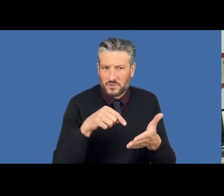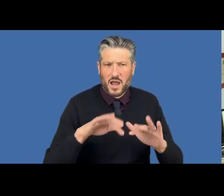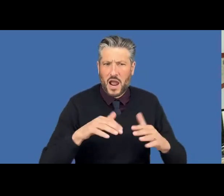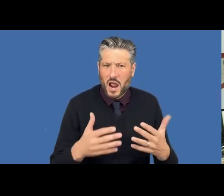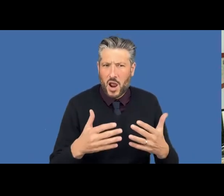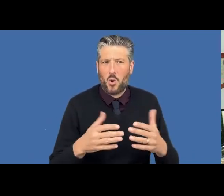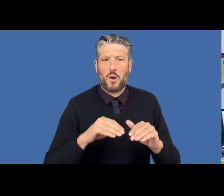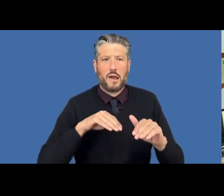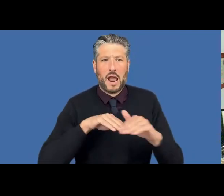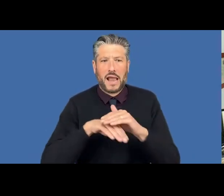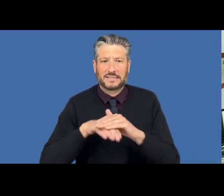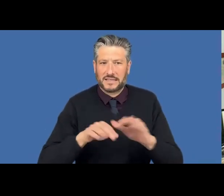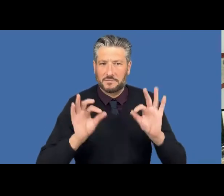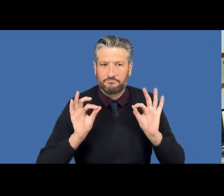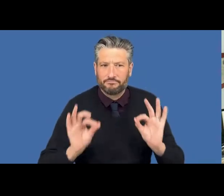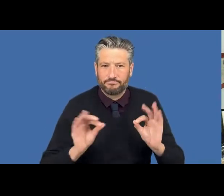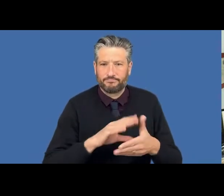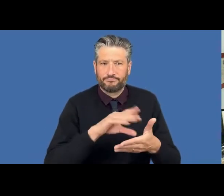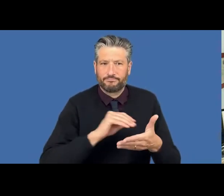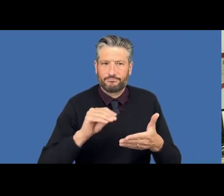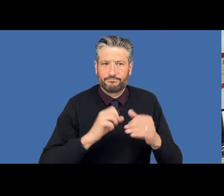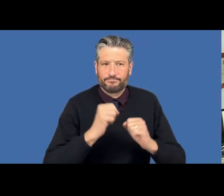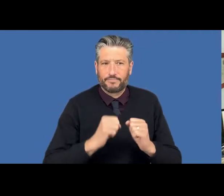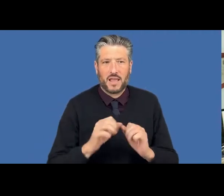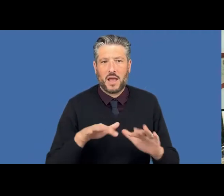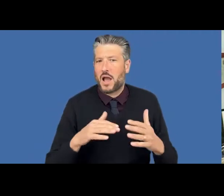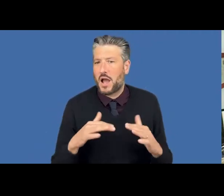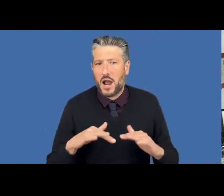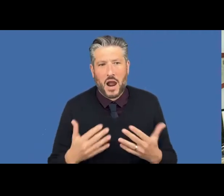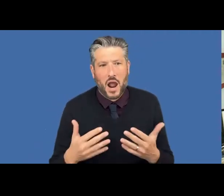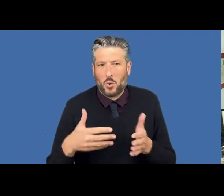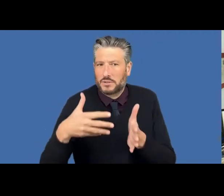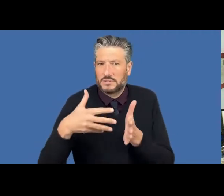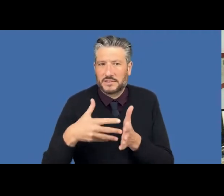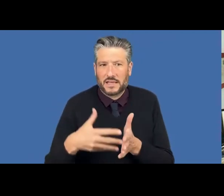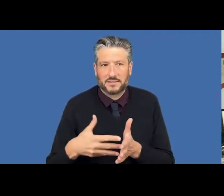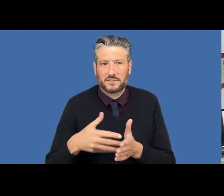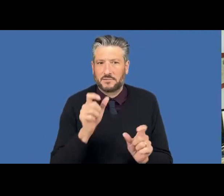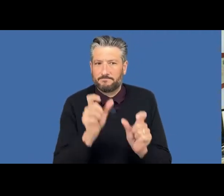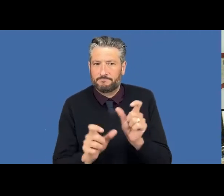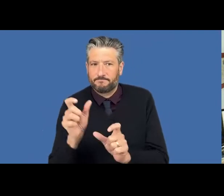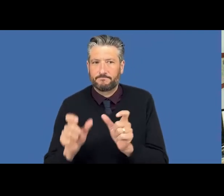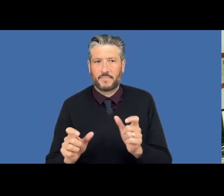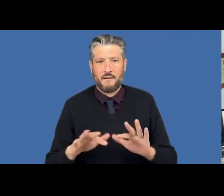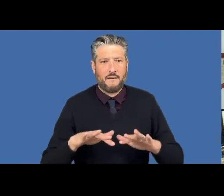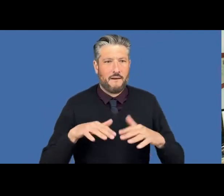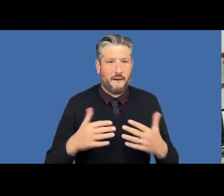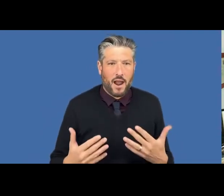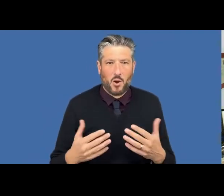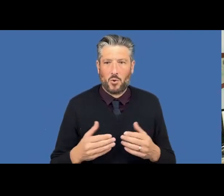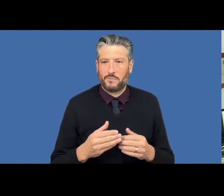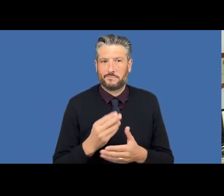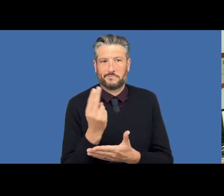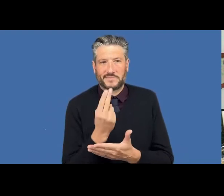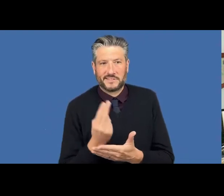disabilities, to more complex stuff like how do you test with assistive technologies, how do you design and code to be accessible,